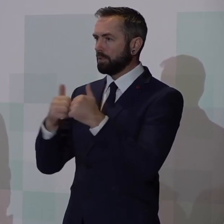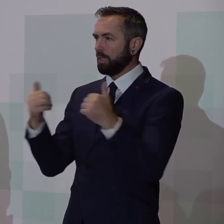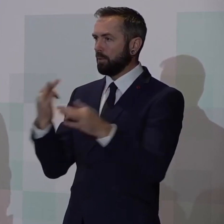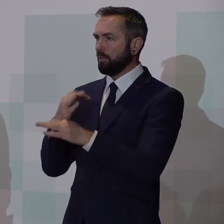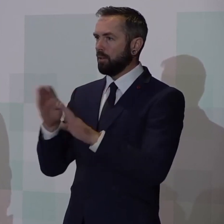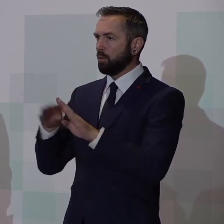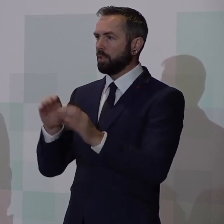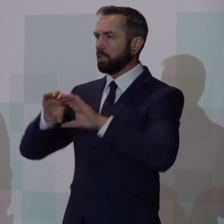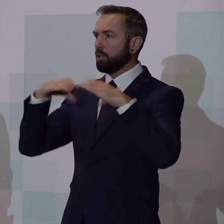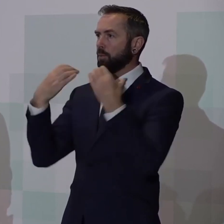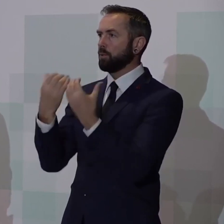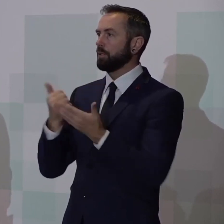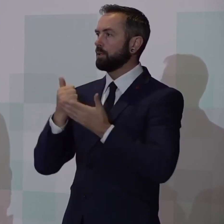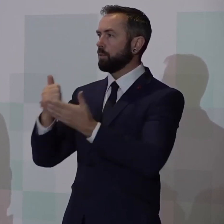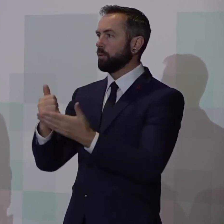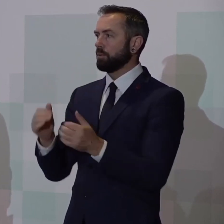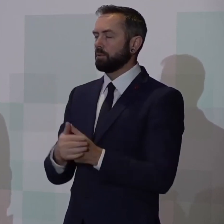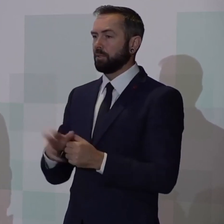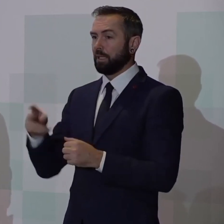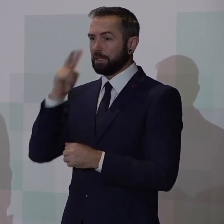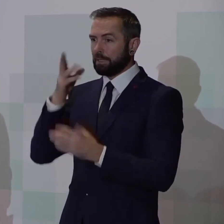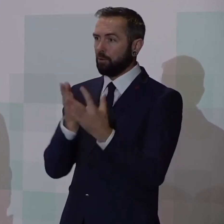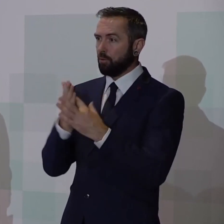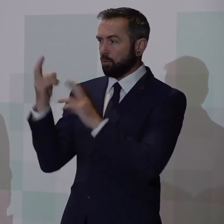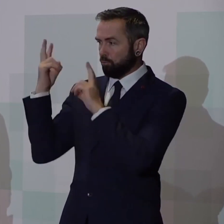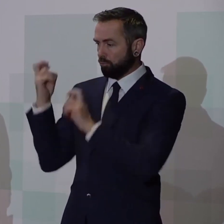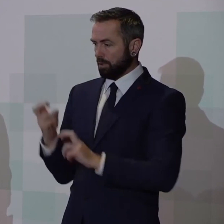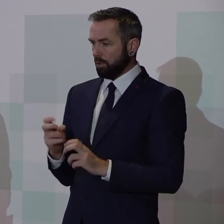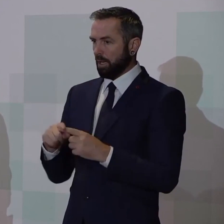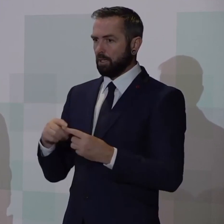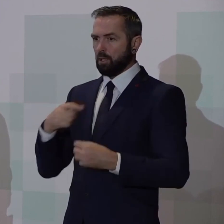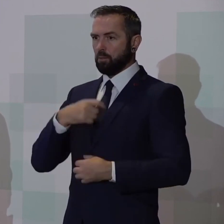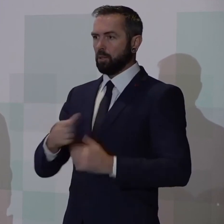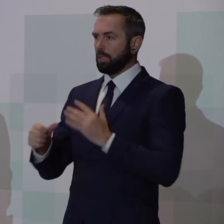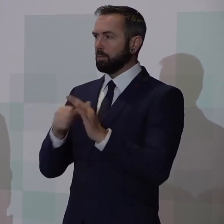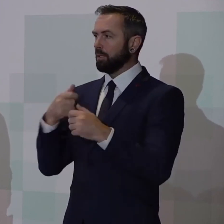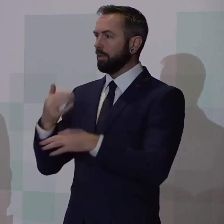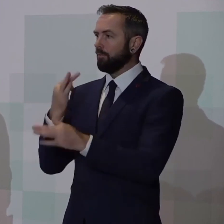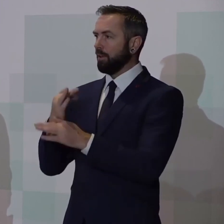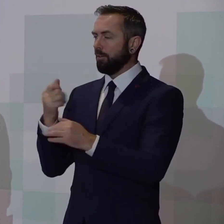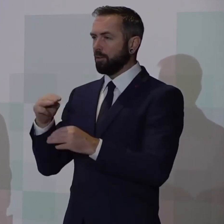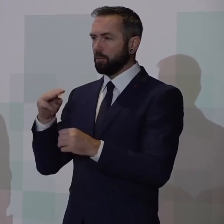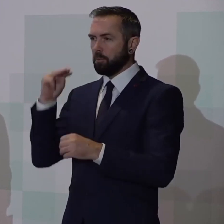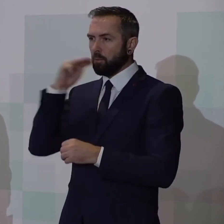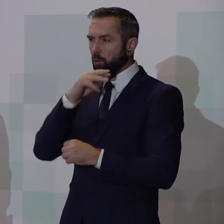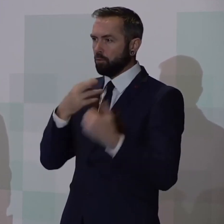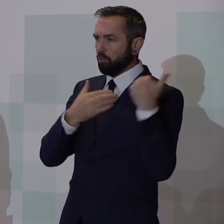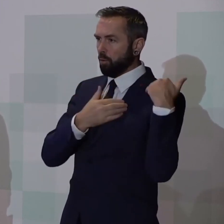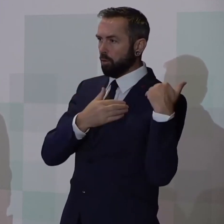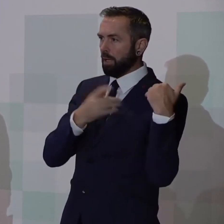supports. And we see through research and personal experience that fathers play a meaningful and complementary role to that of the